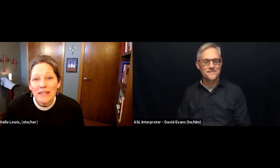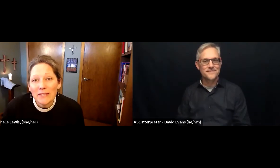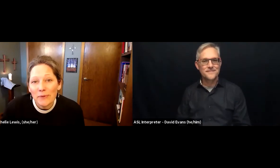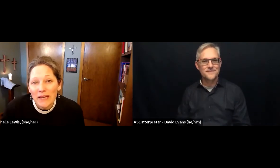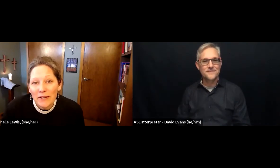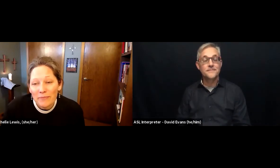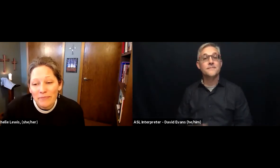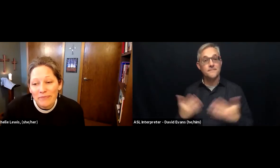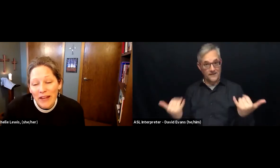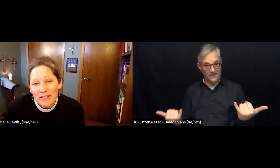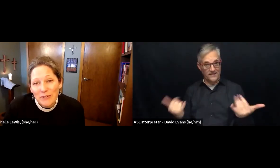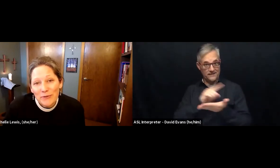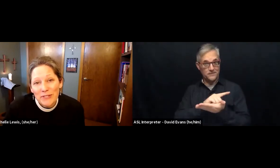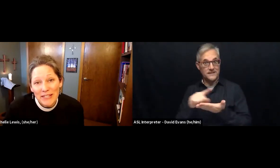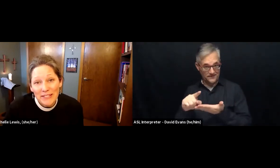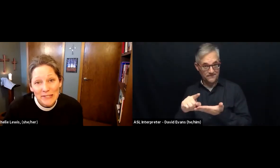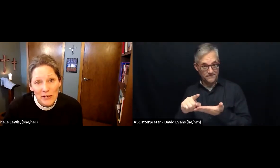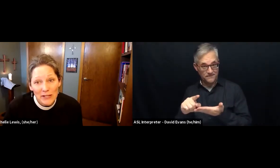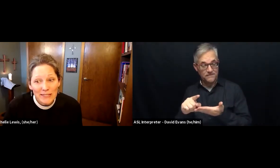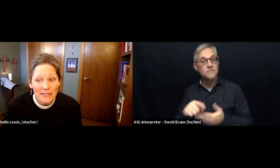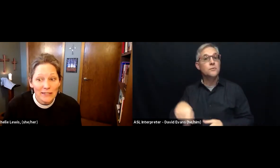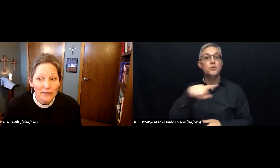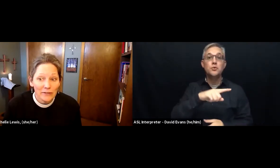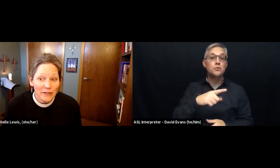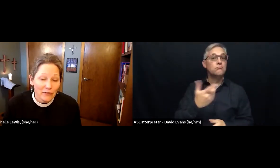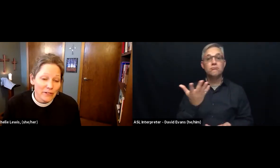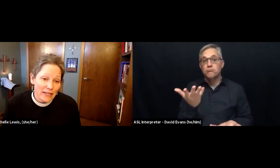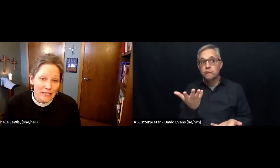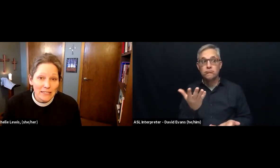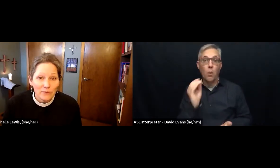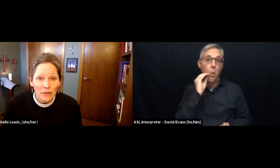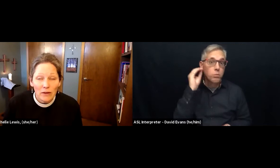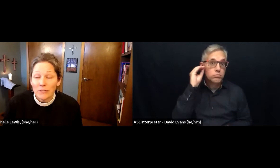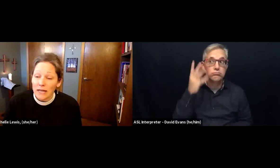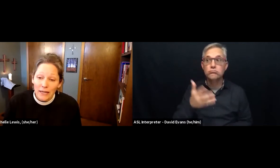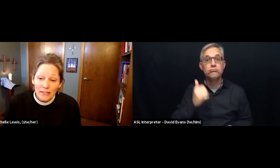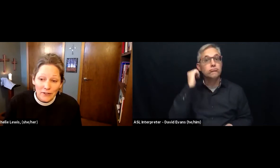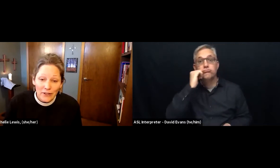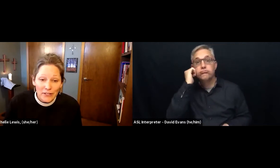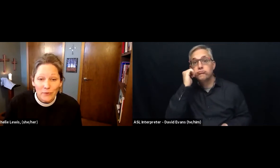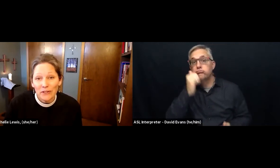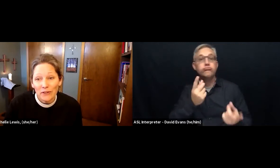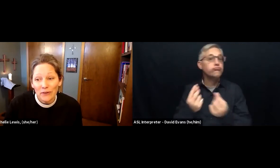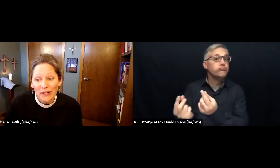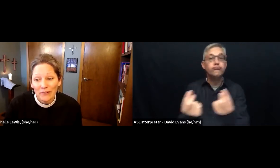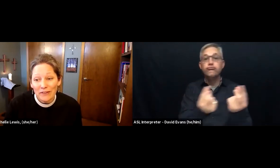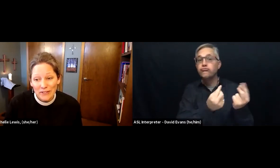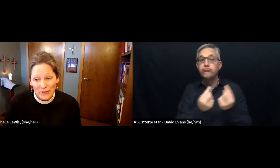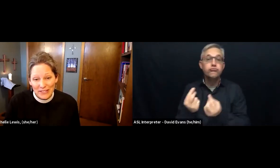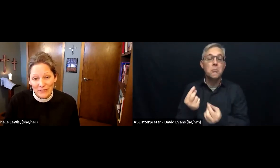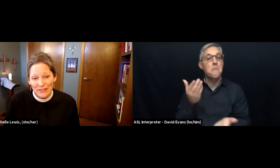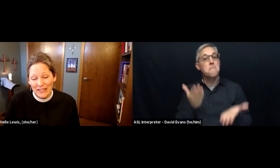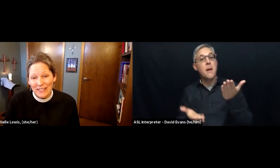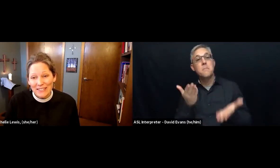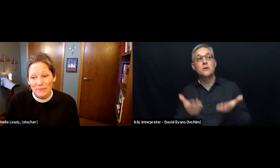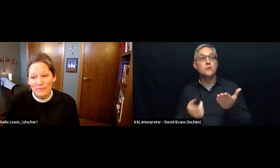So this week, as you sing songs in your everyday things or sign songs when you're going around